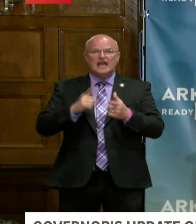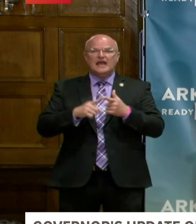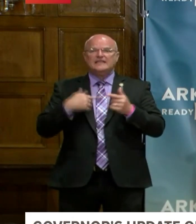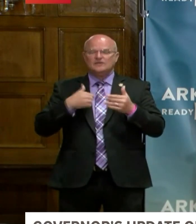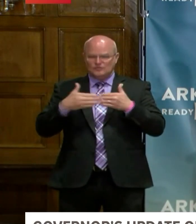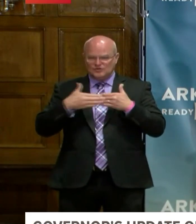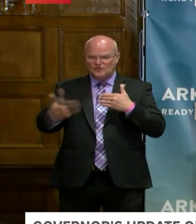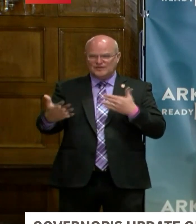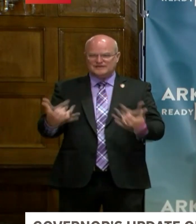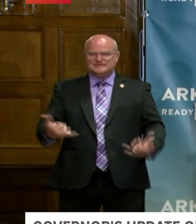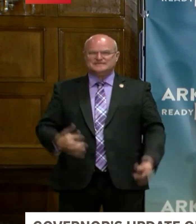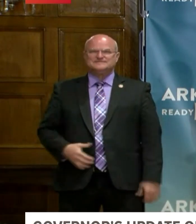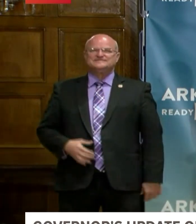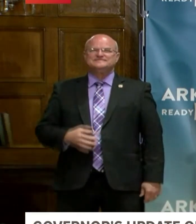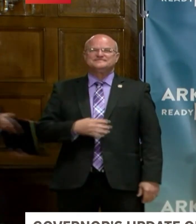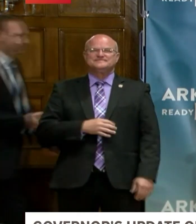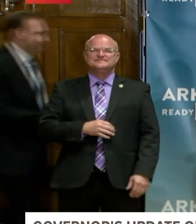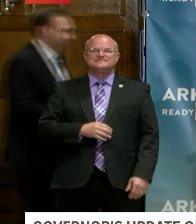we'll go from there.